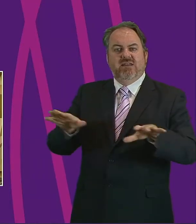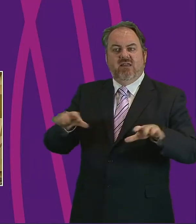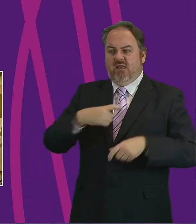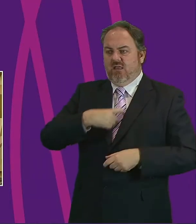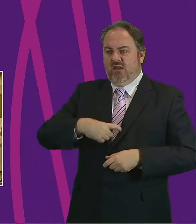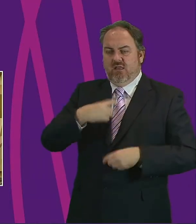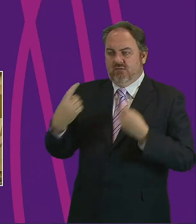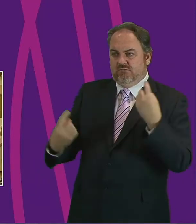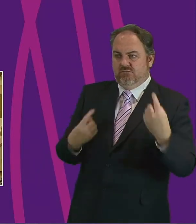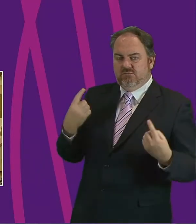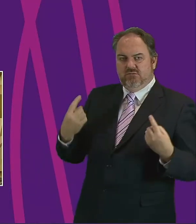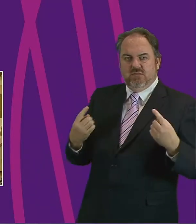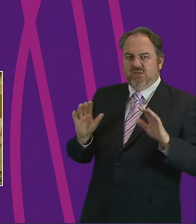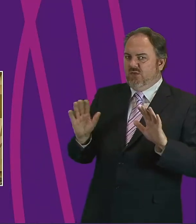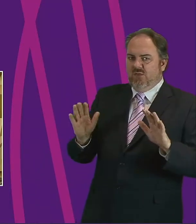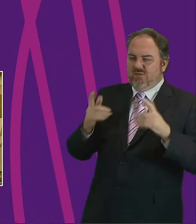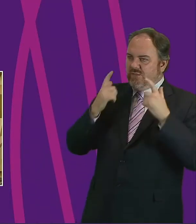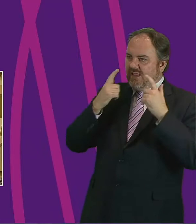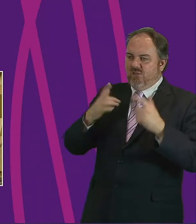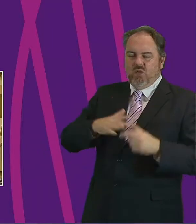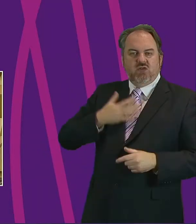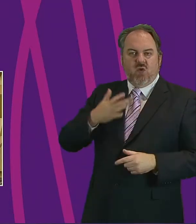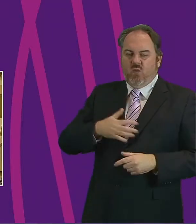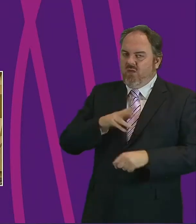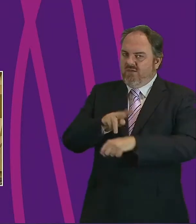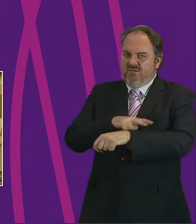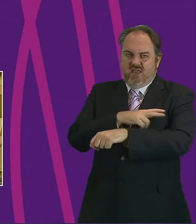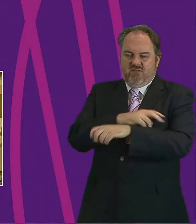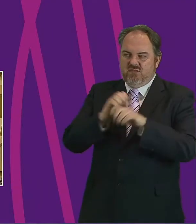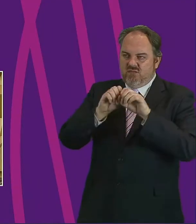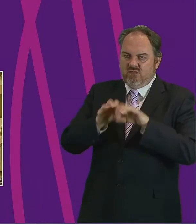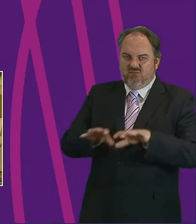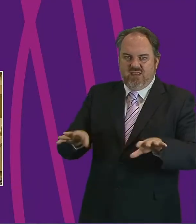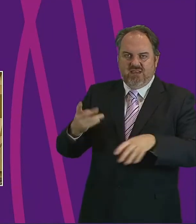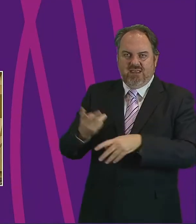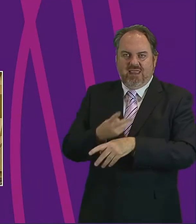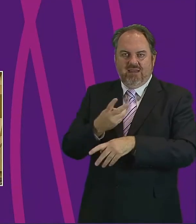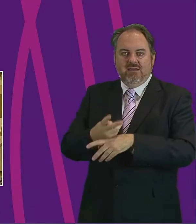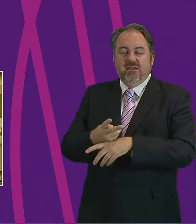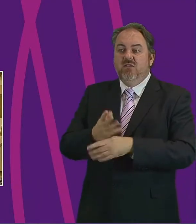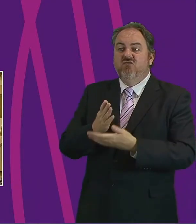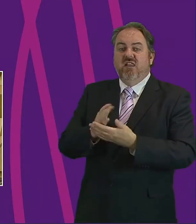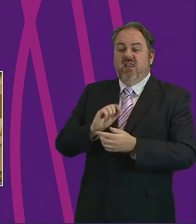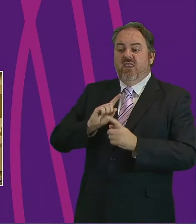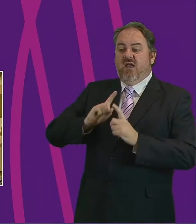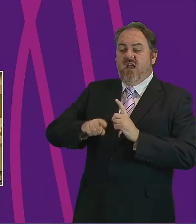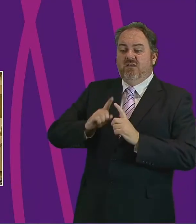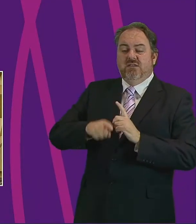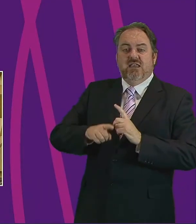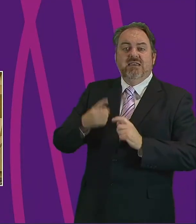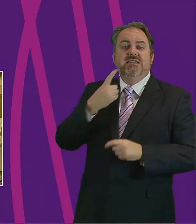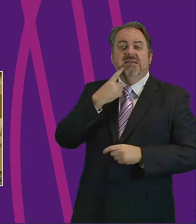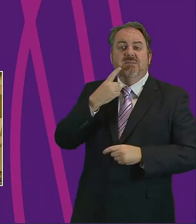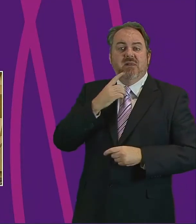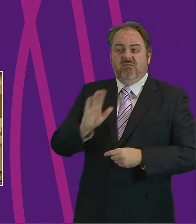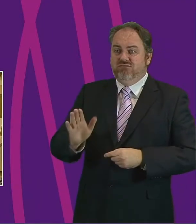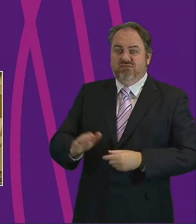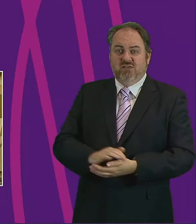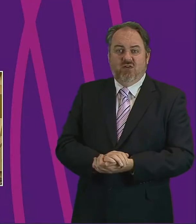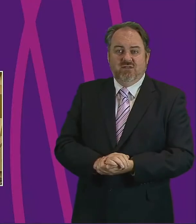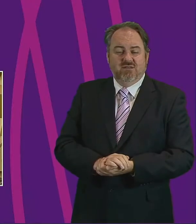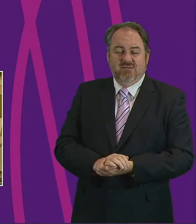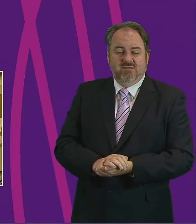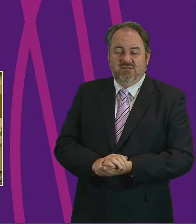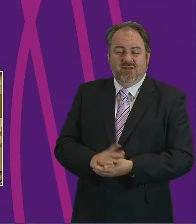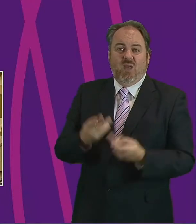it's a kind of common refrain of mine. None of these things are simple, none of them are straightforward, none of them are binary. It would be much